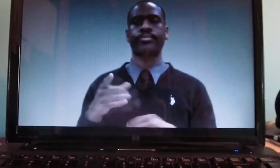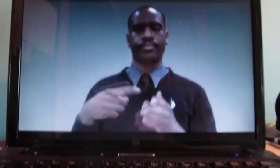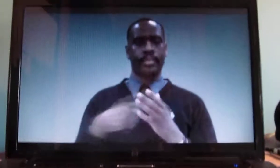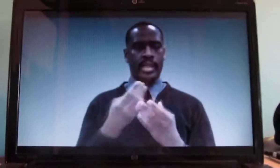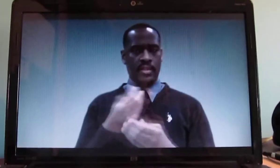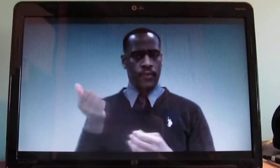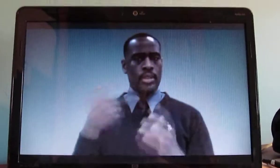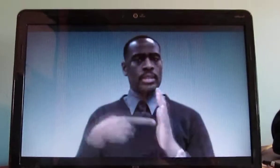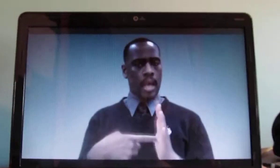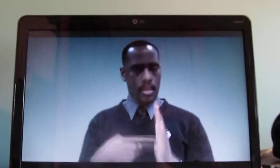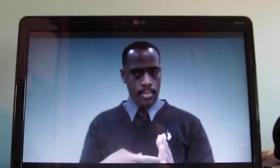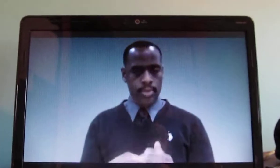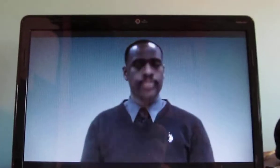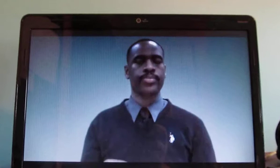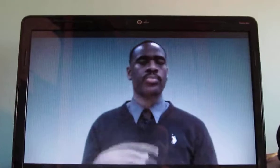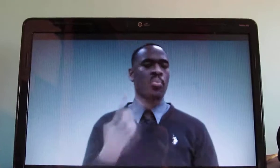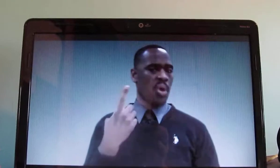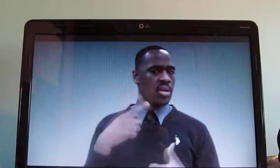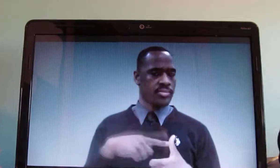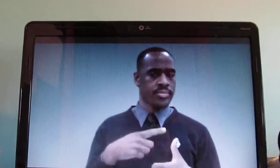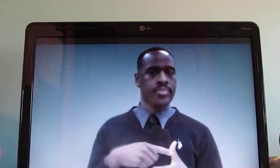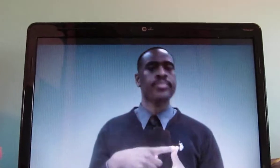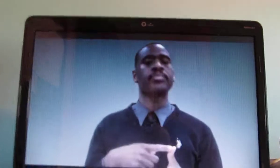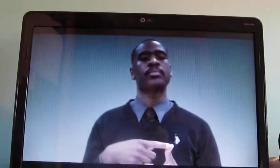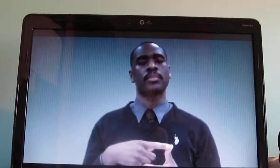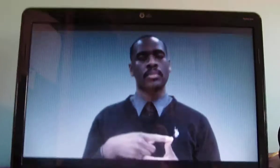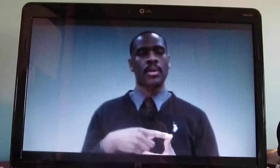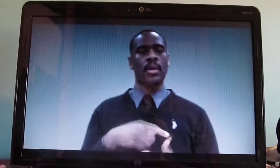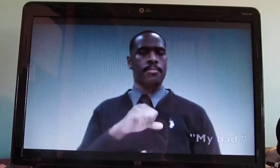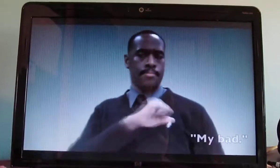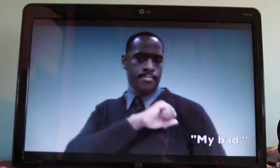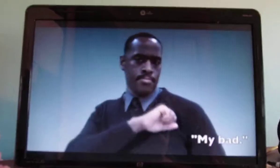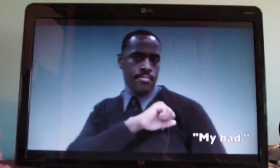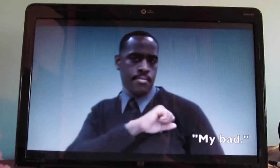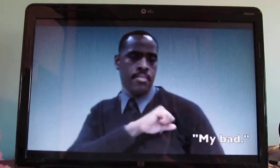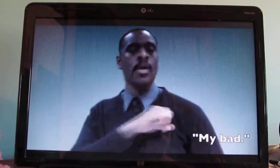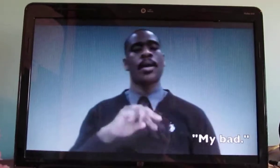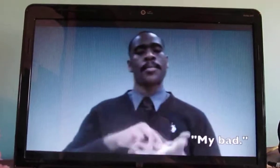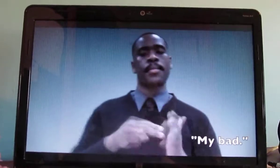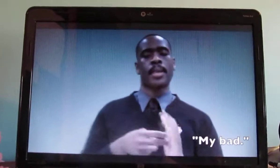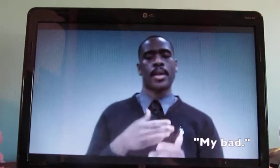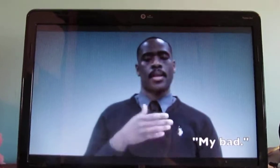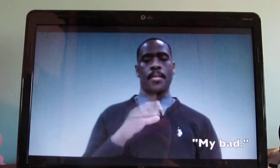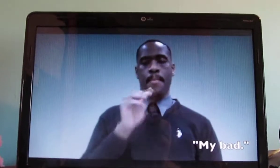Some of the black phrases, I'll give you an example. My bad,